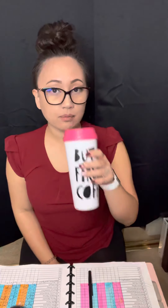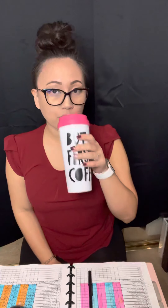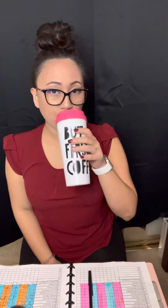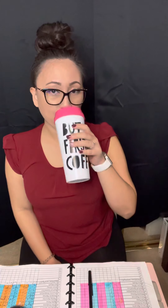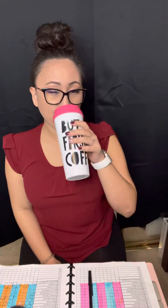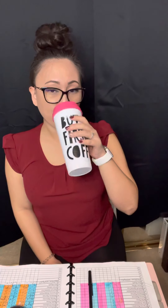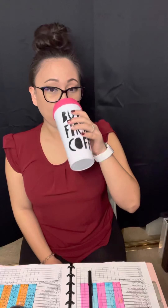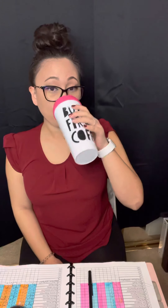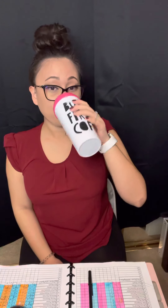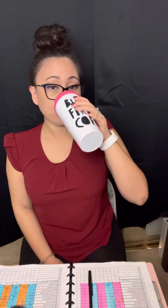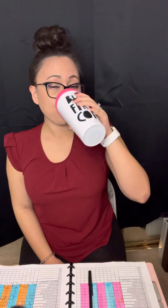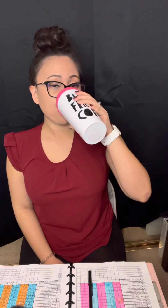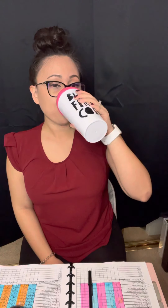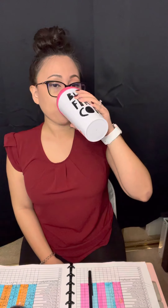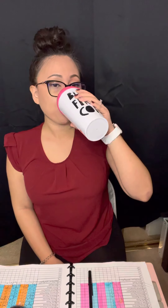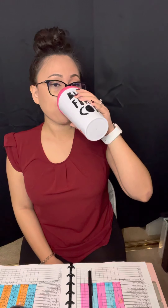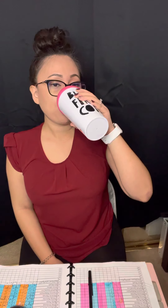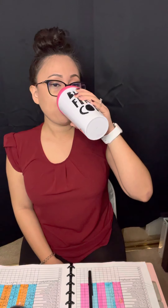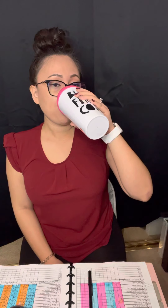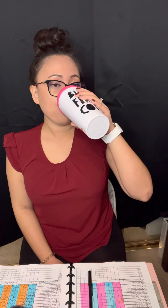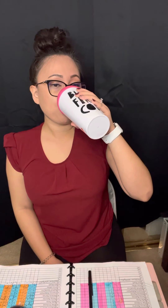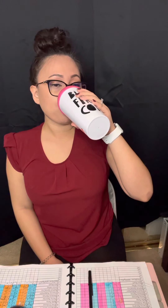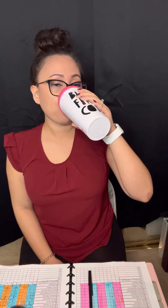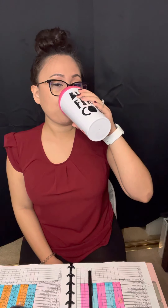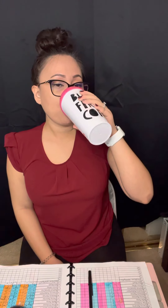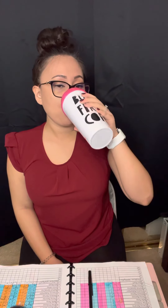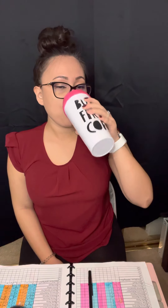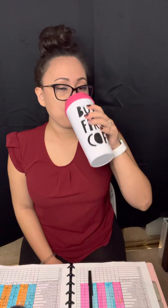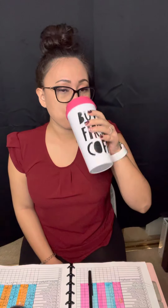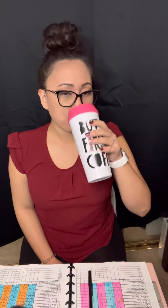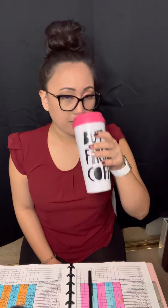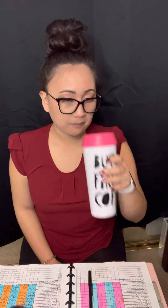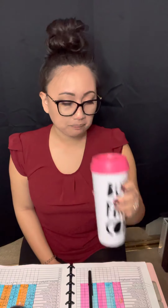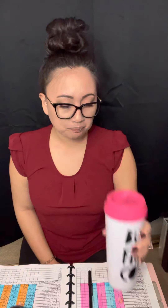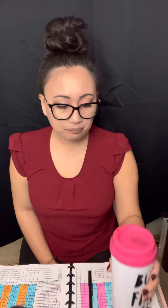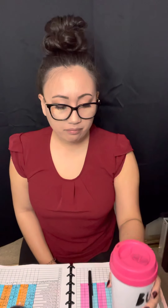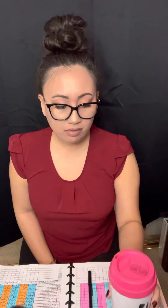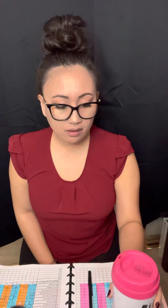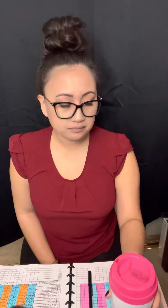All right, and then I would like you to draw a picture of